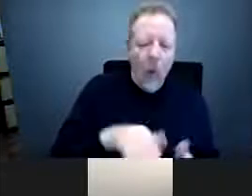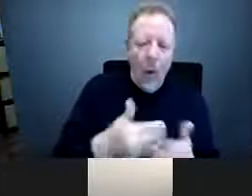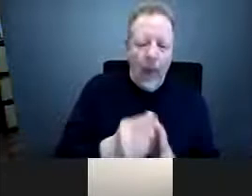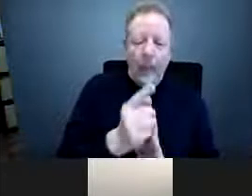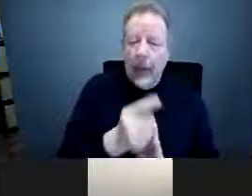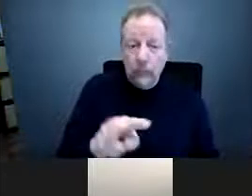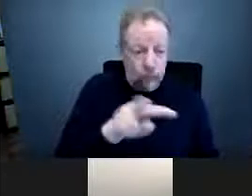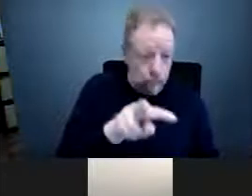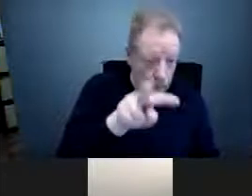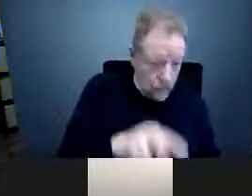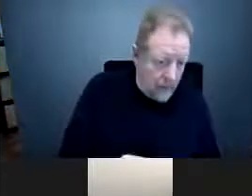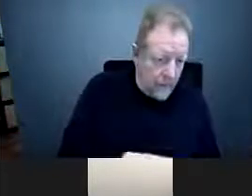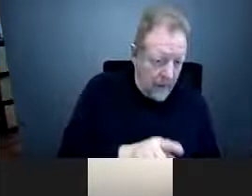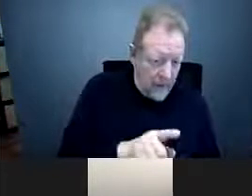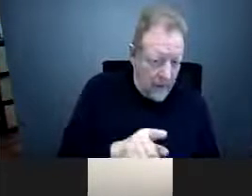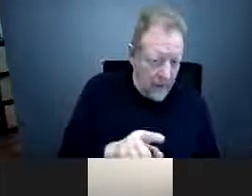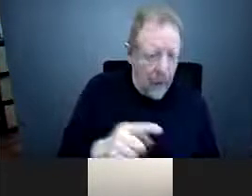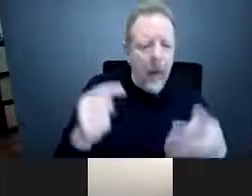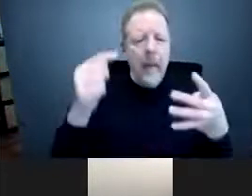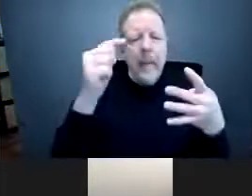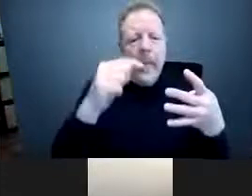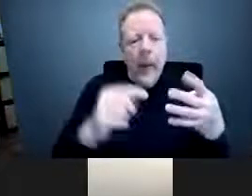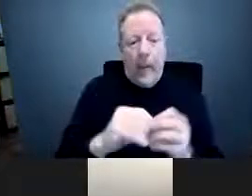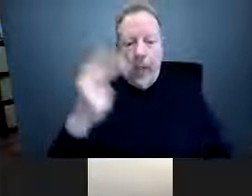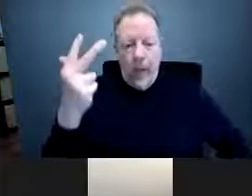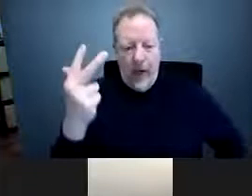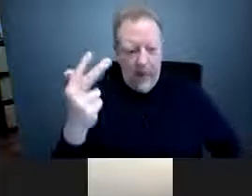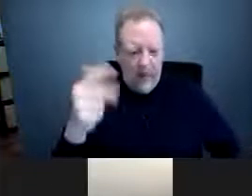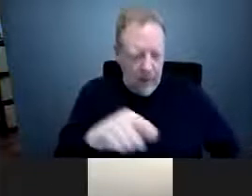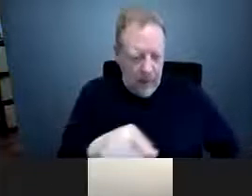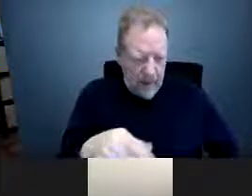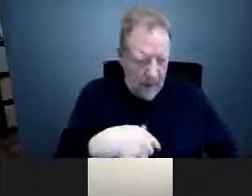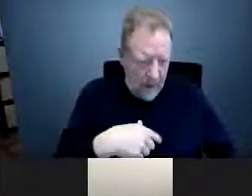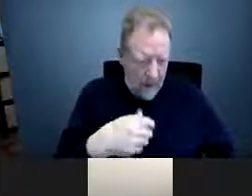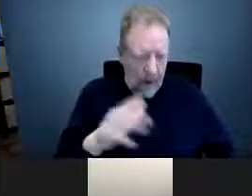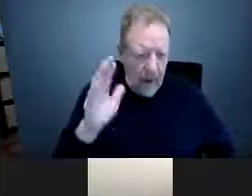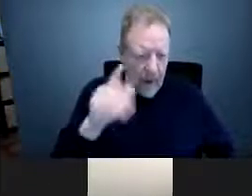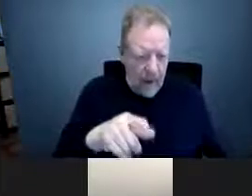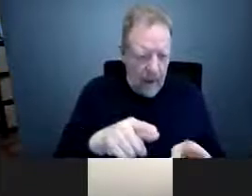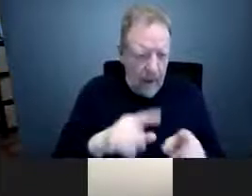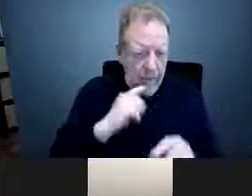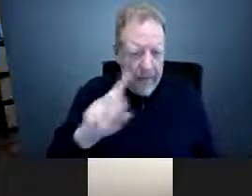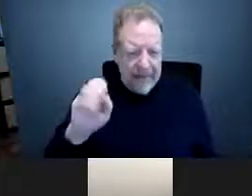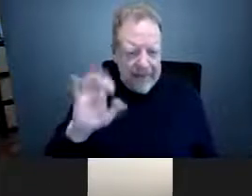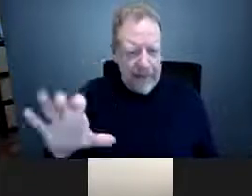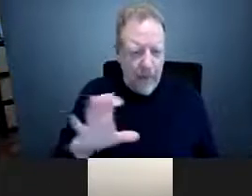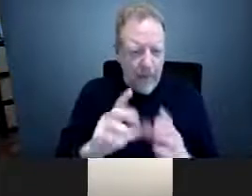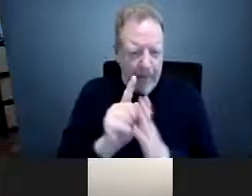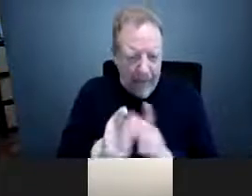I started with bullet point number 3. I made revision to the December meeting minutes, and I sent a final draft to